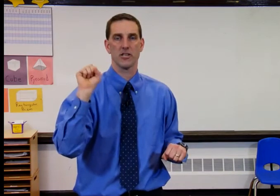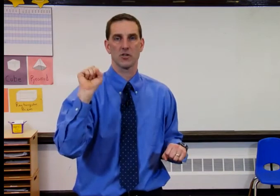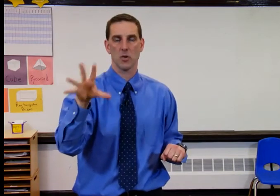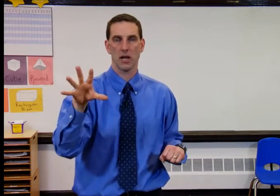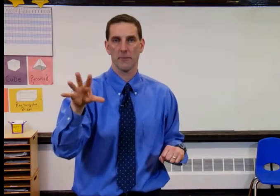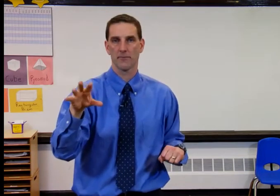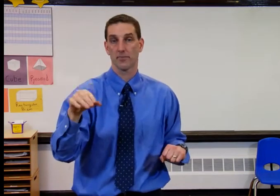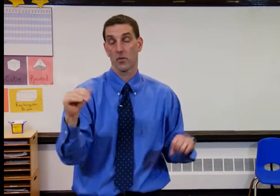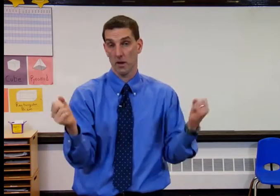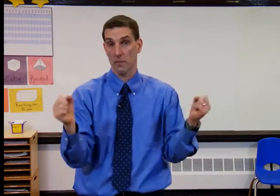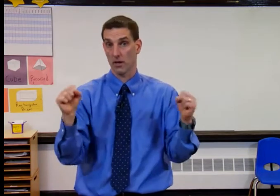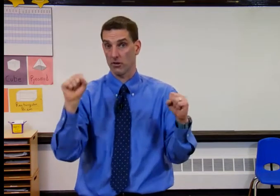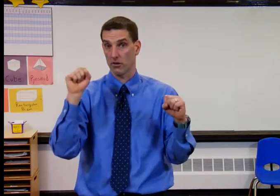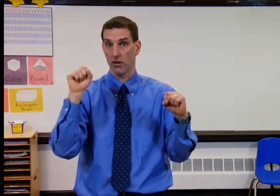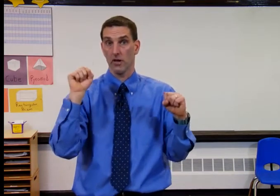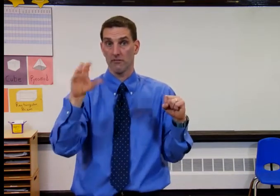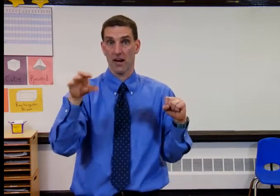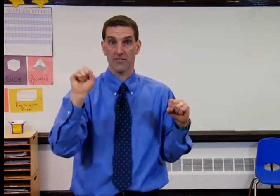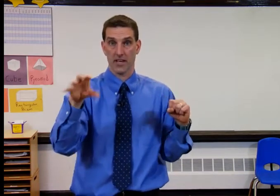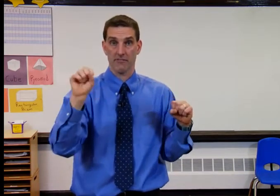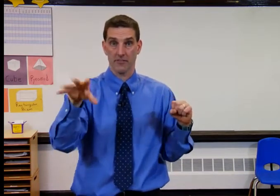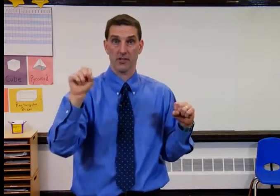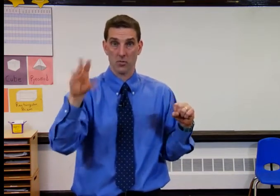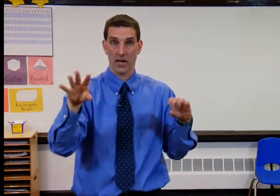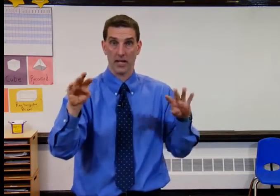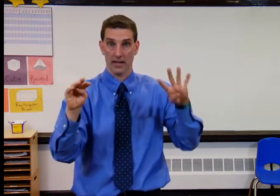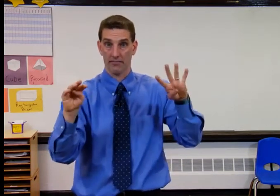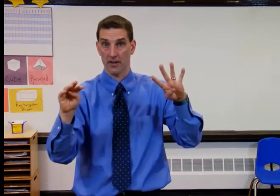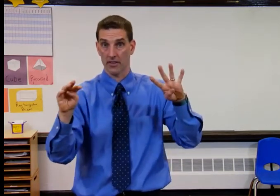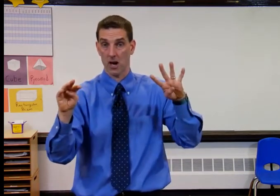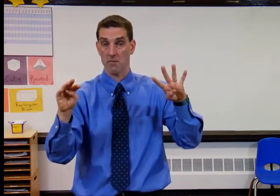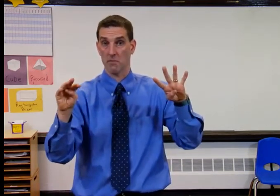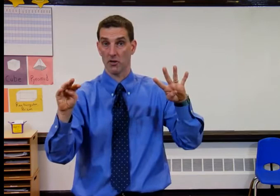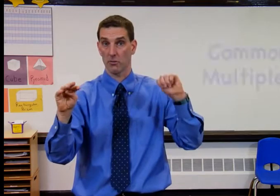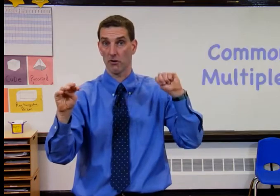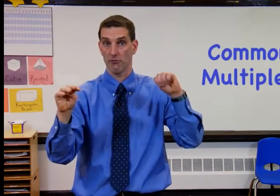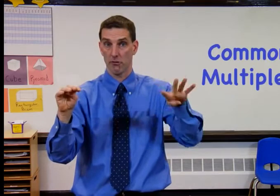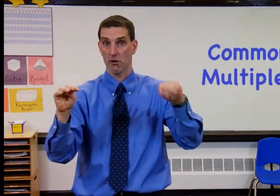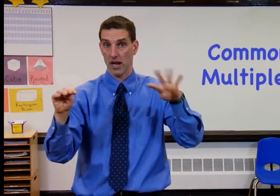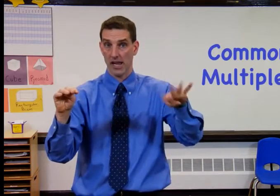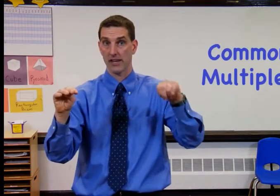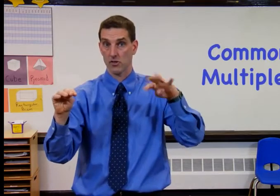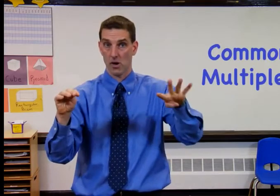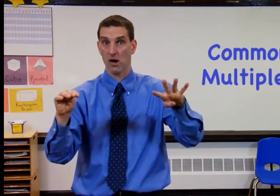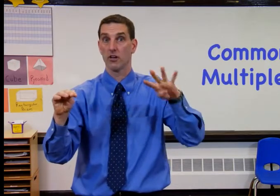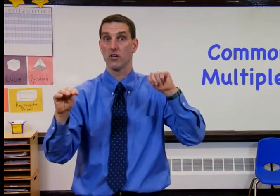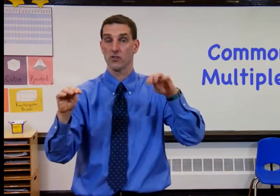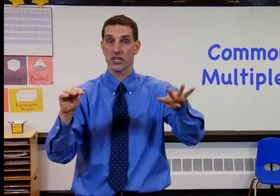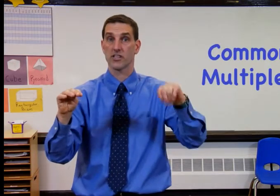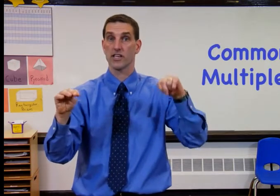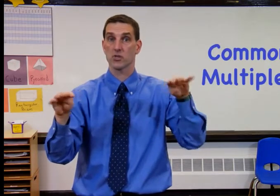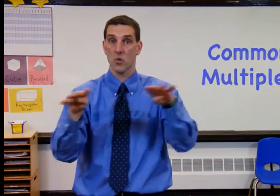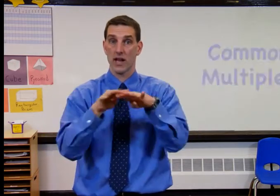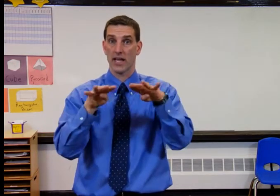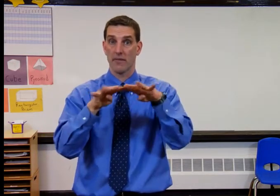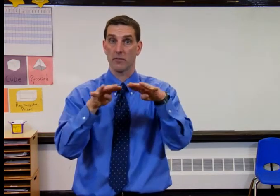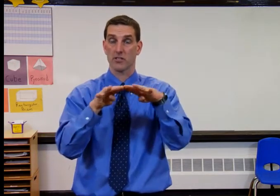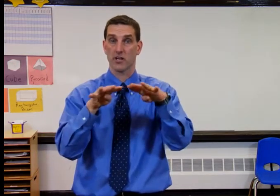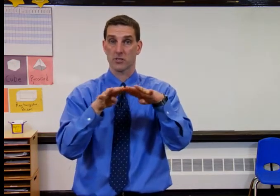20. We might be able to do 5, 10, 15, 20, and find the common multiple, 4, 8, 12, 16, 20, and we would touch them